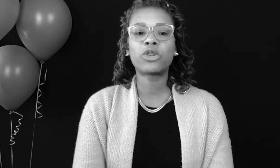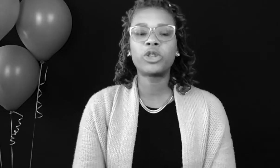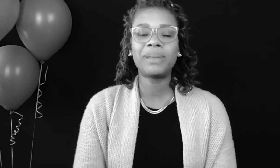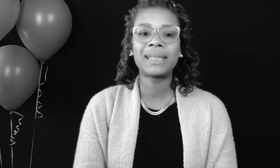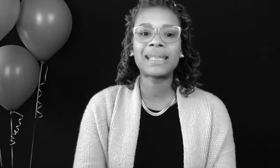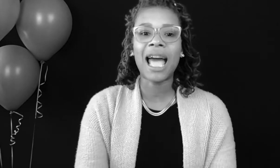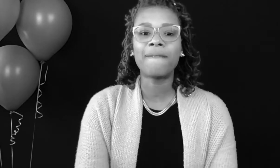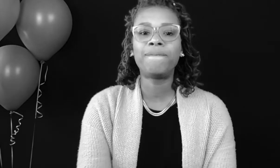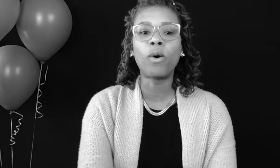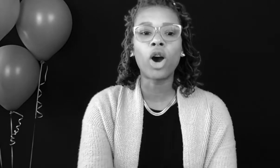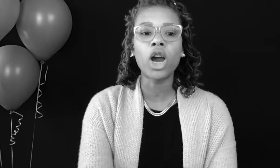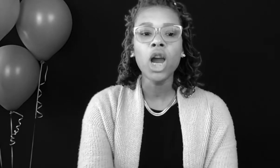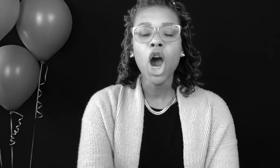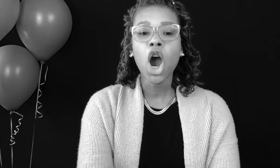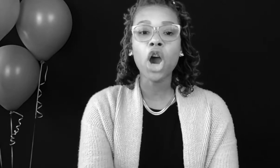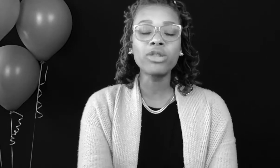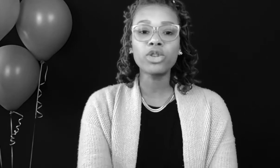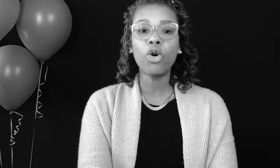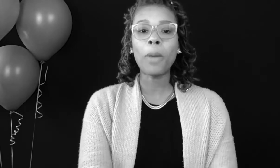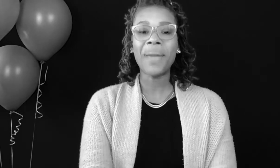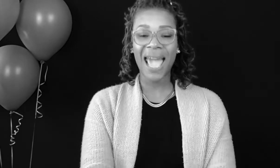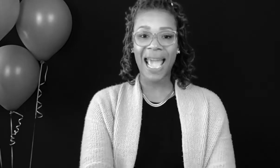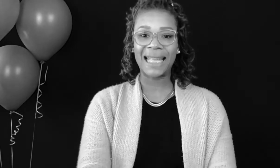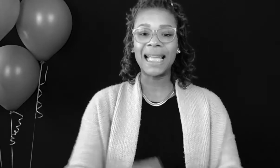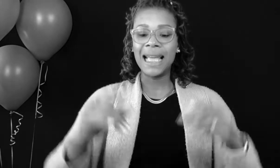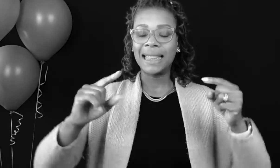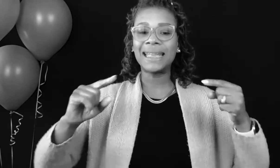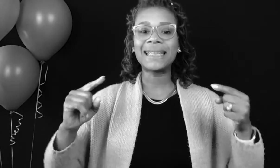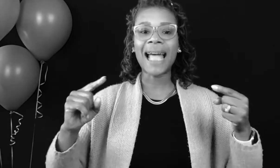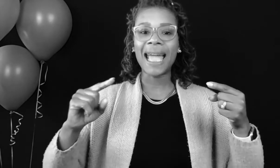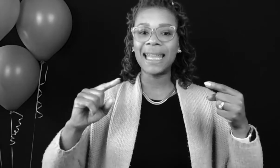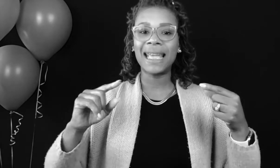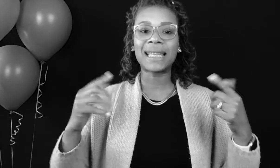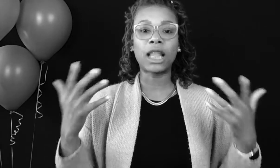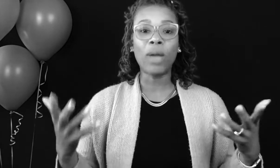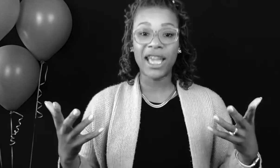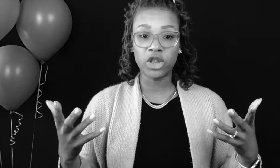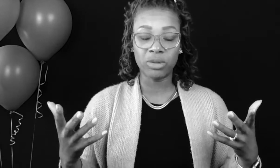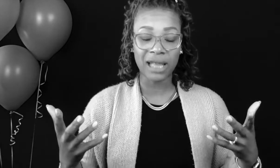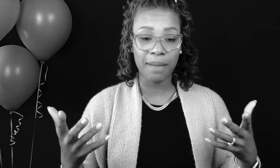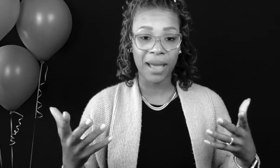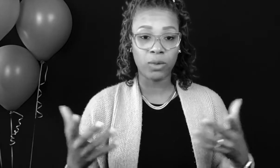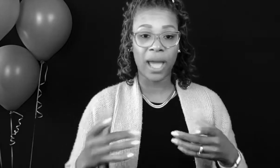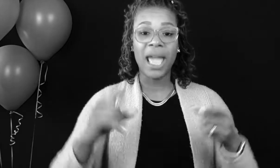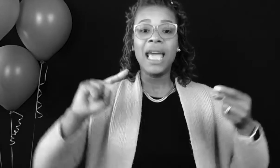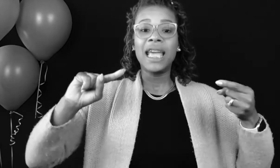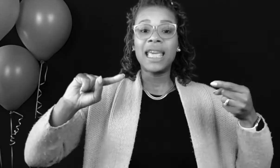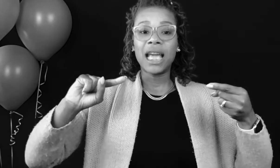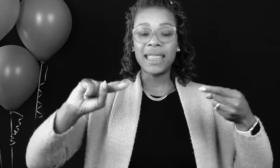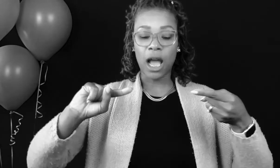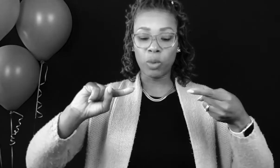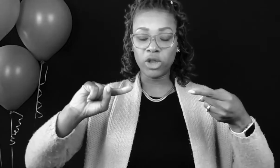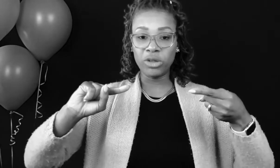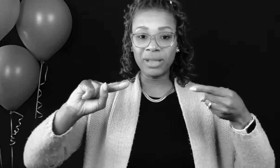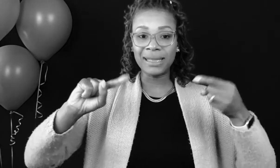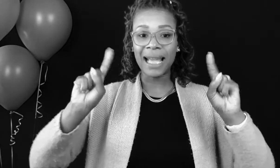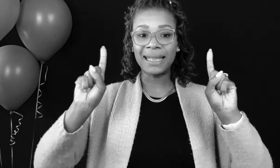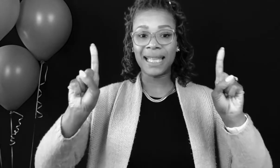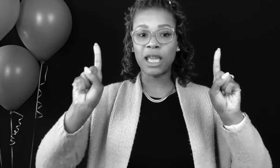be the sign for hurt or pain. This sign is a locational sign, by the way. Now, when you do this sign, it's taking both